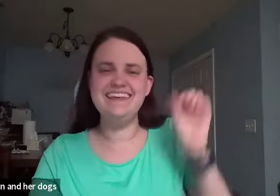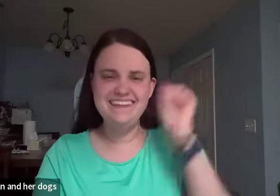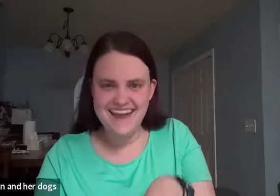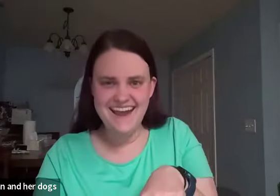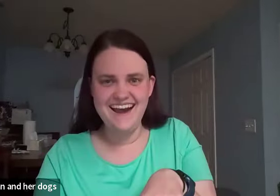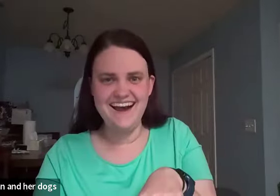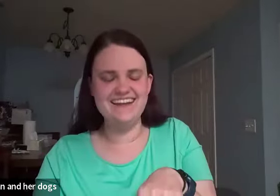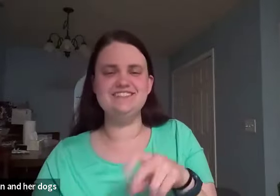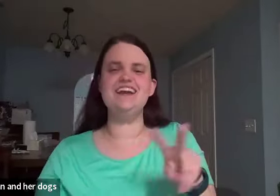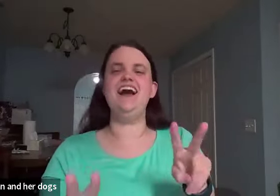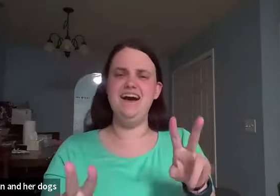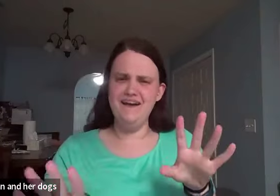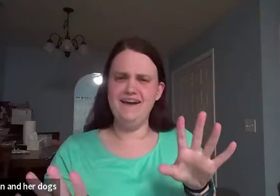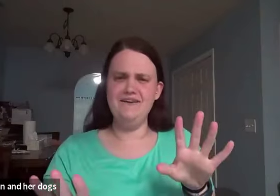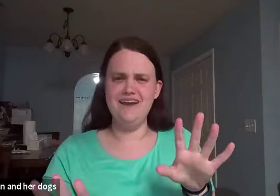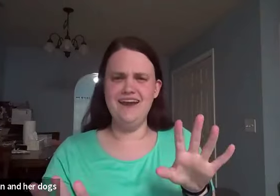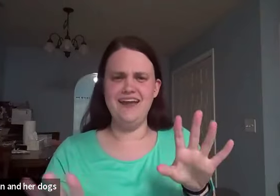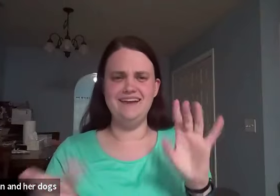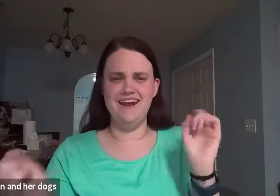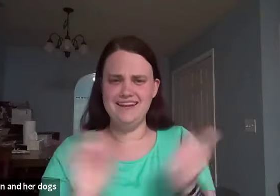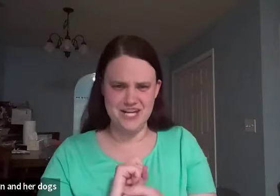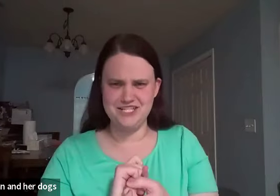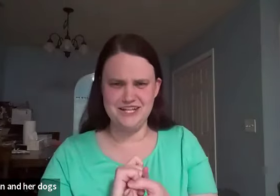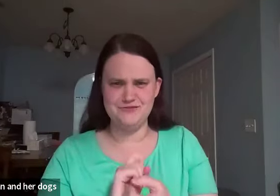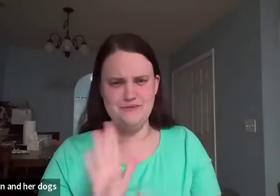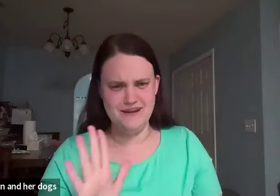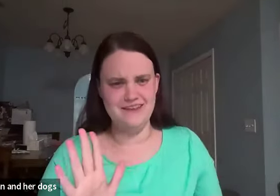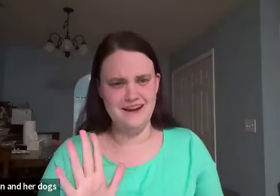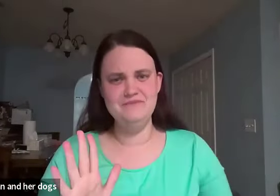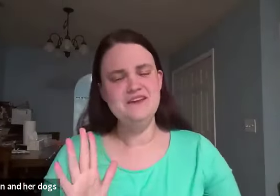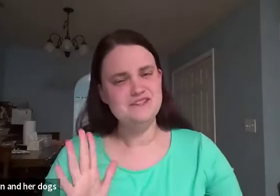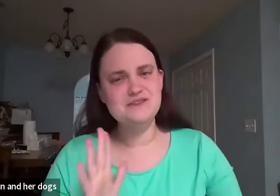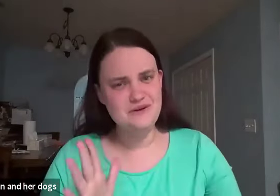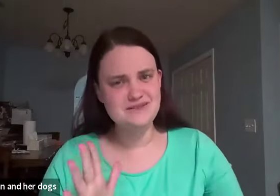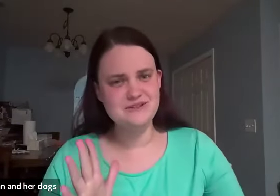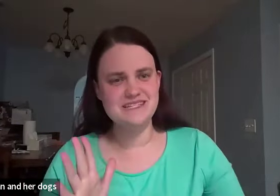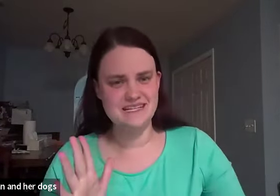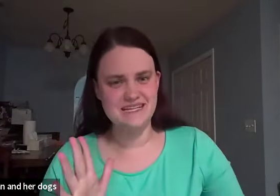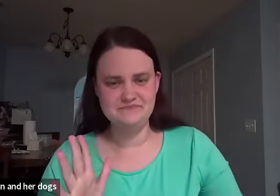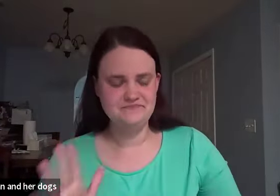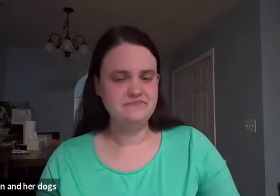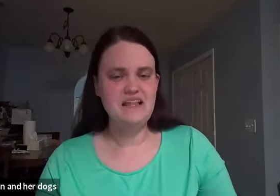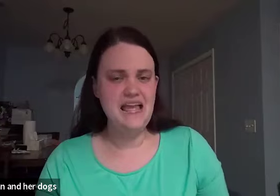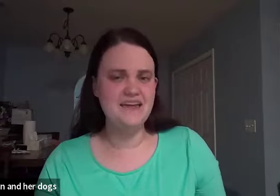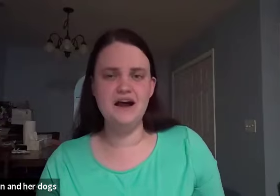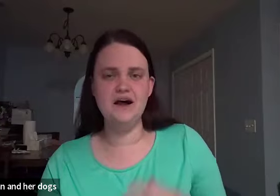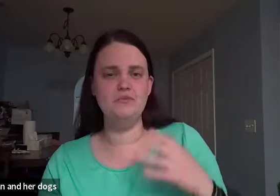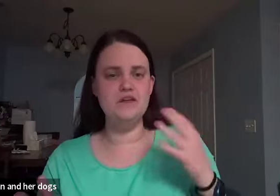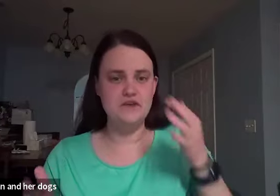like, yeah. And she's like, okay, got to change gears for a minute there. So it's always cool to see. And with